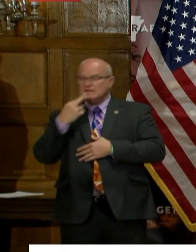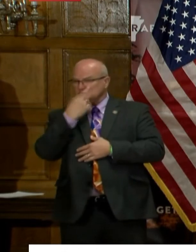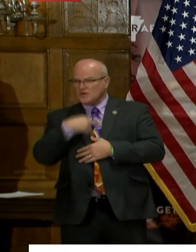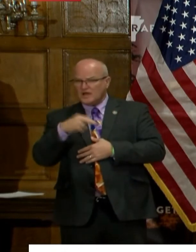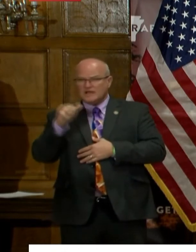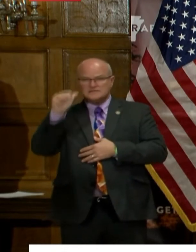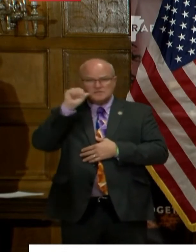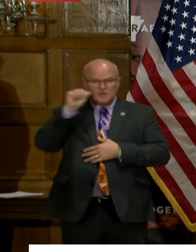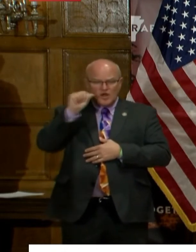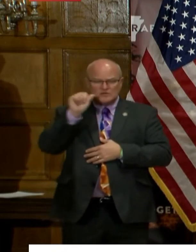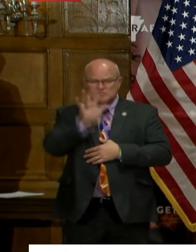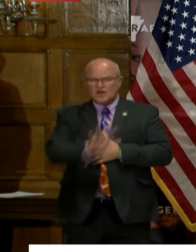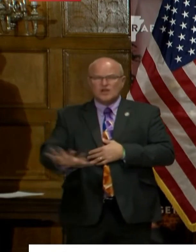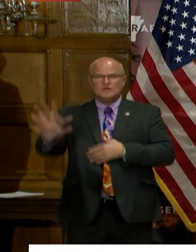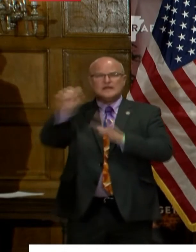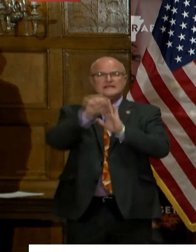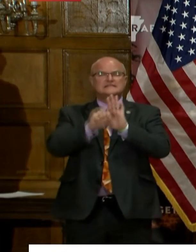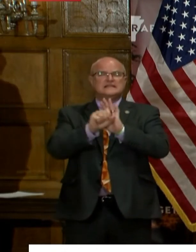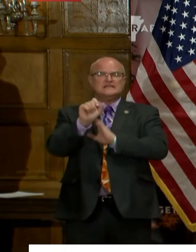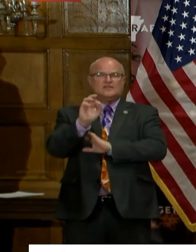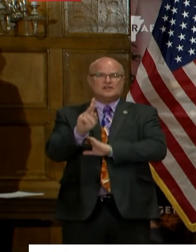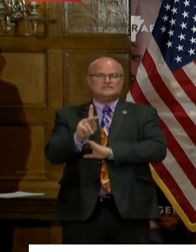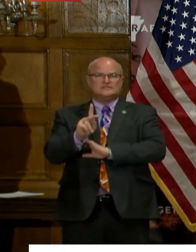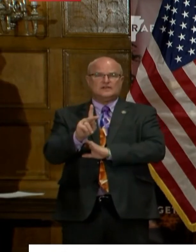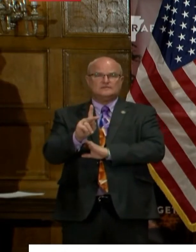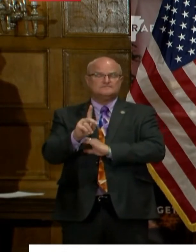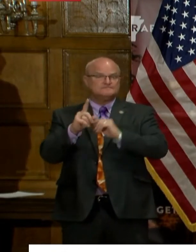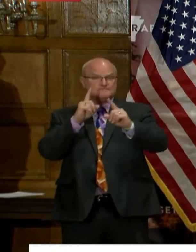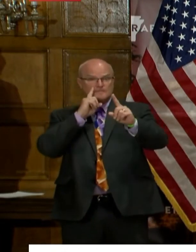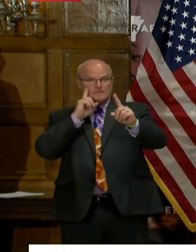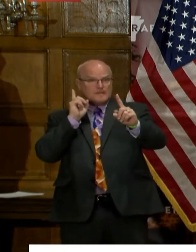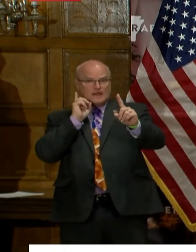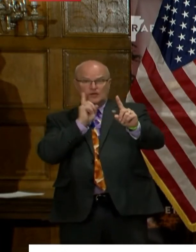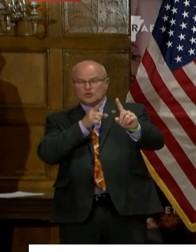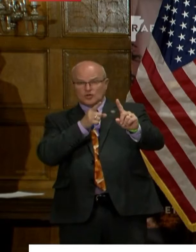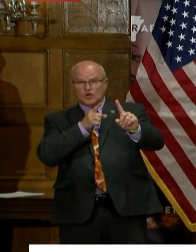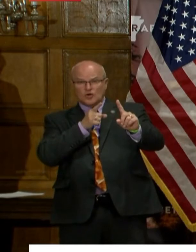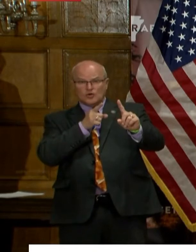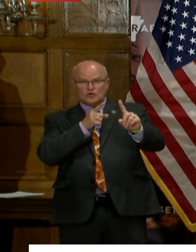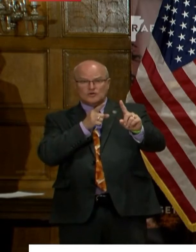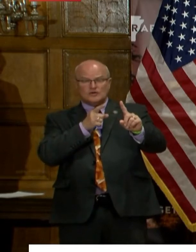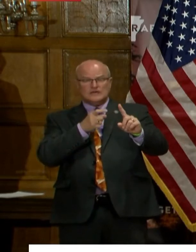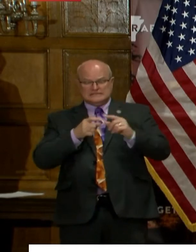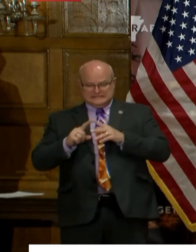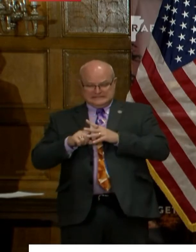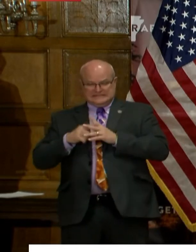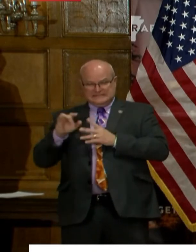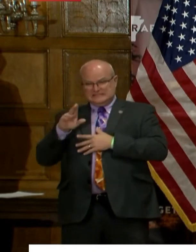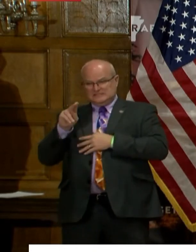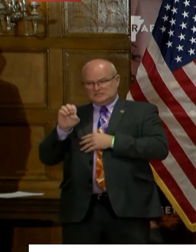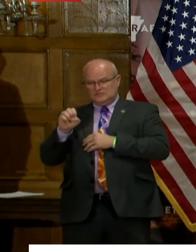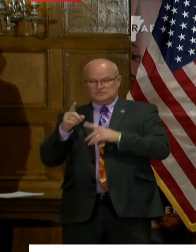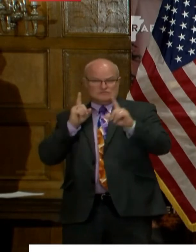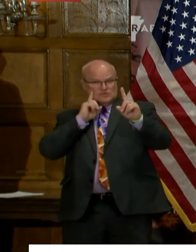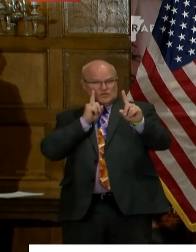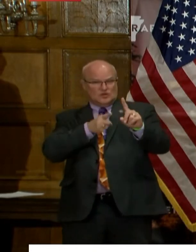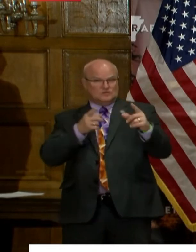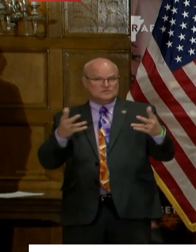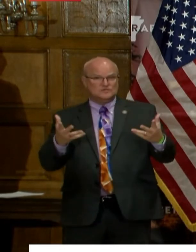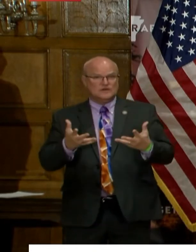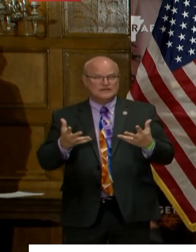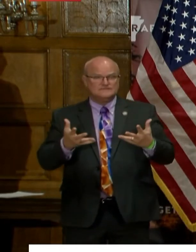bars throughout the state of Arkansas. And, you know, our goal and from from the beginning, and it's going to continue to be our